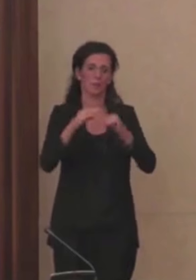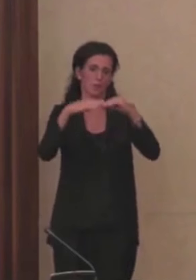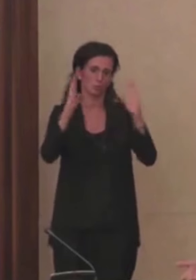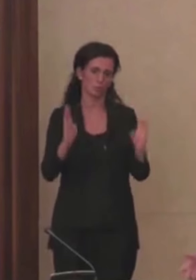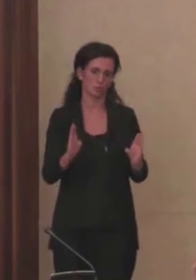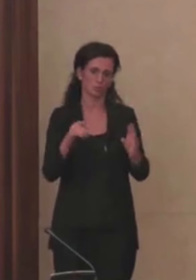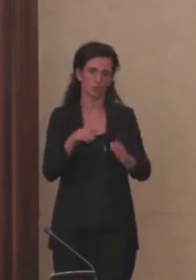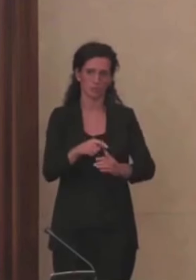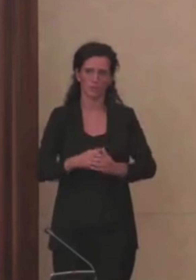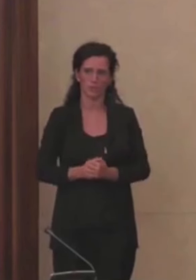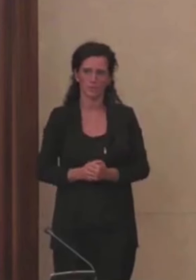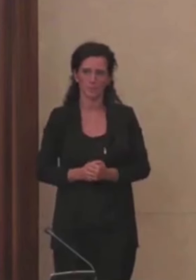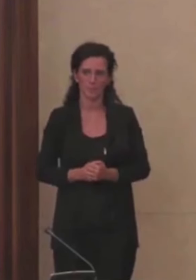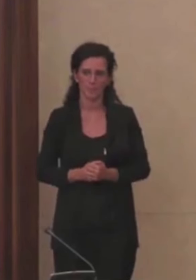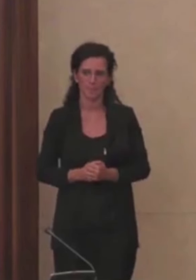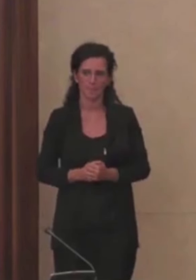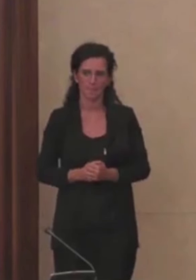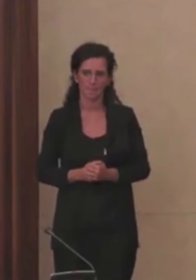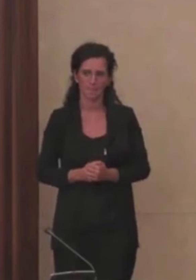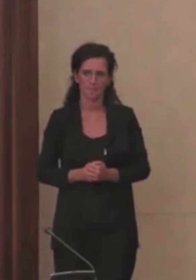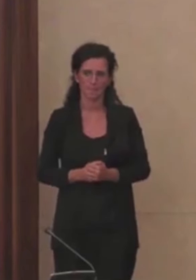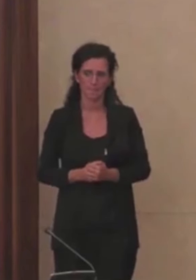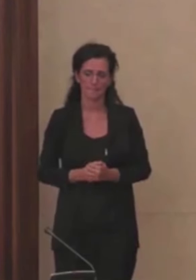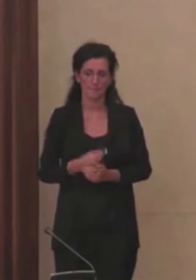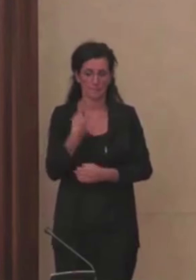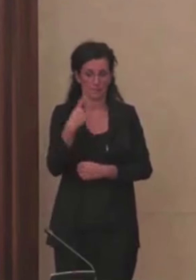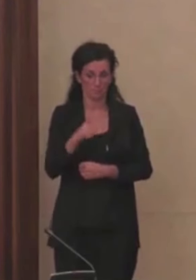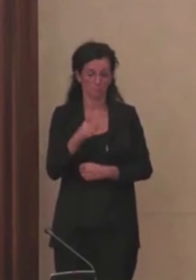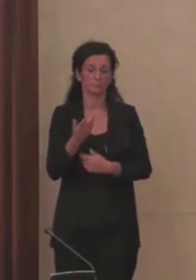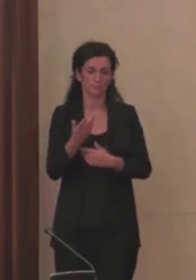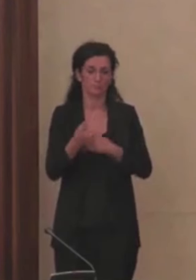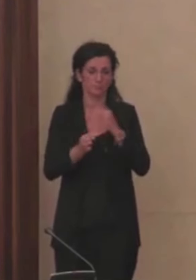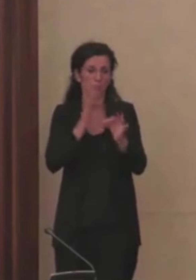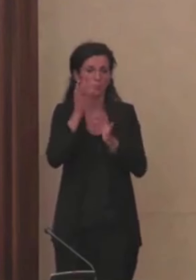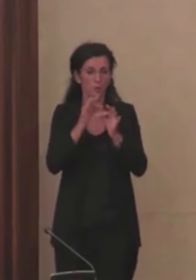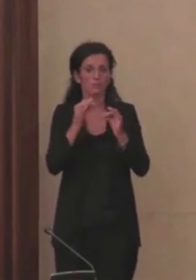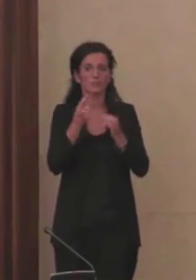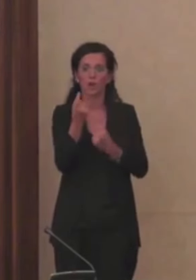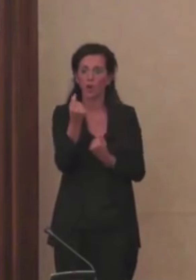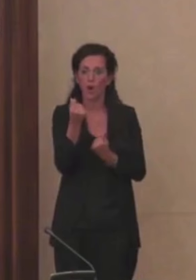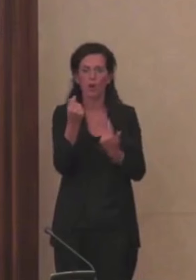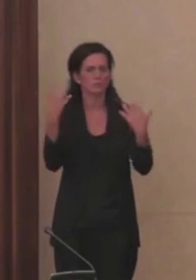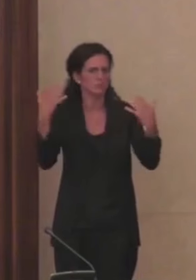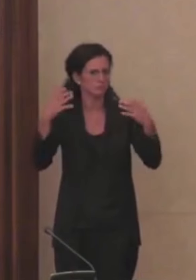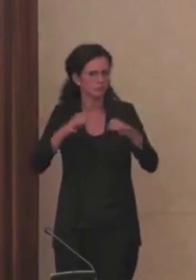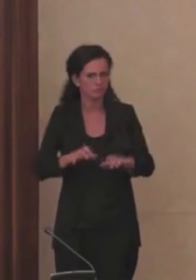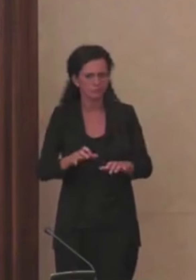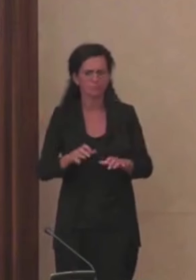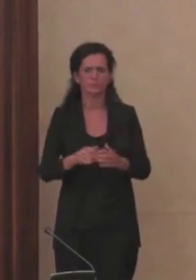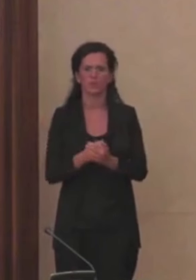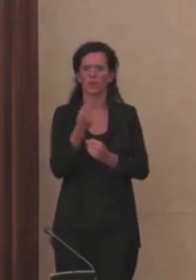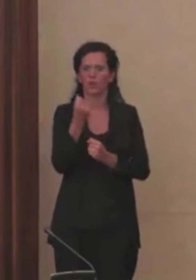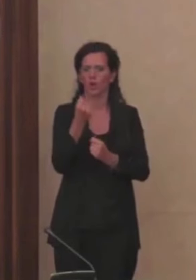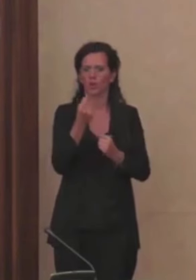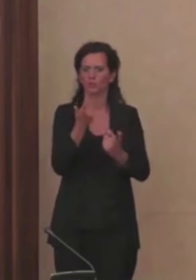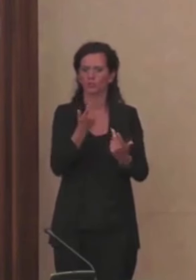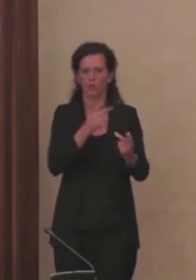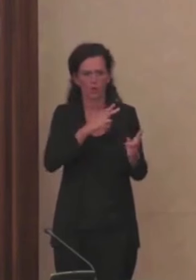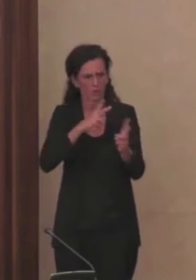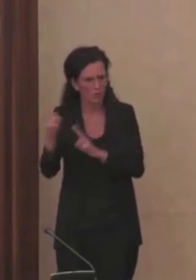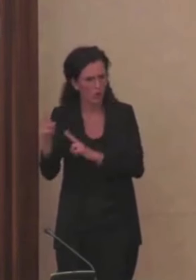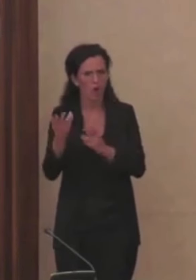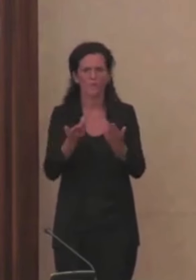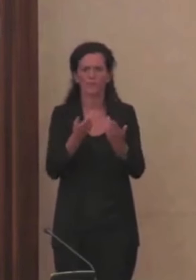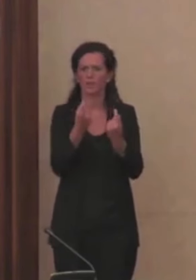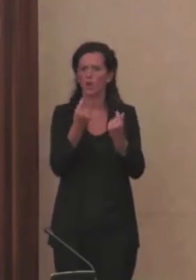home therapies. And this also brings to a decrease of costs.